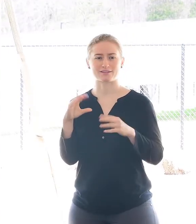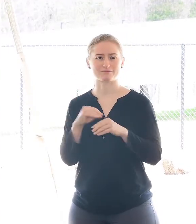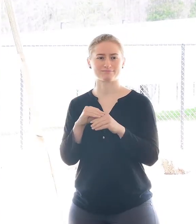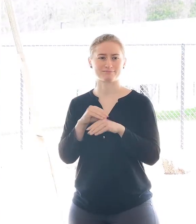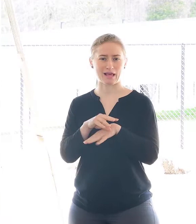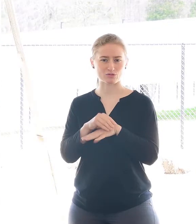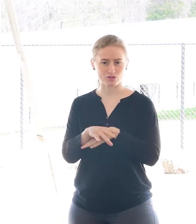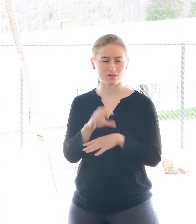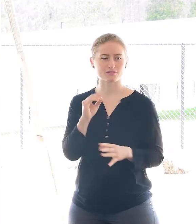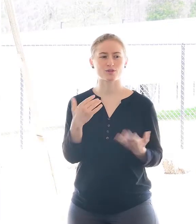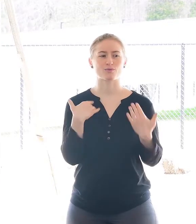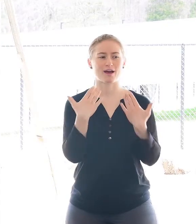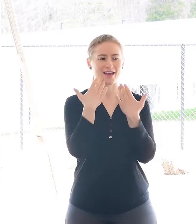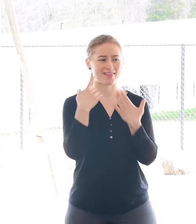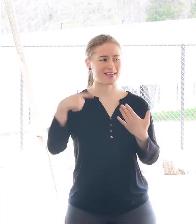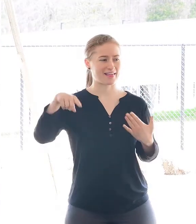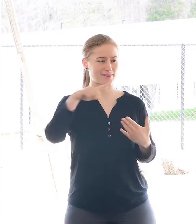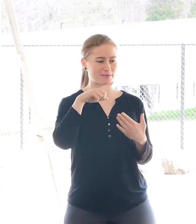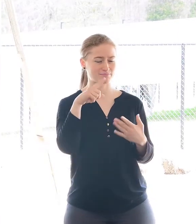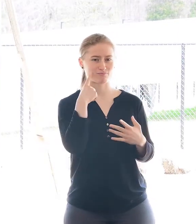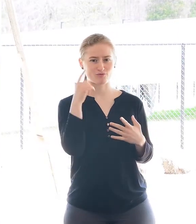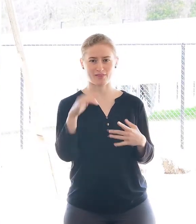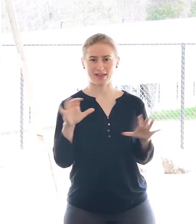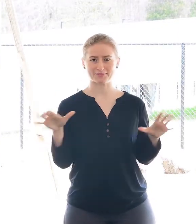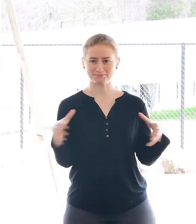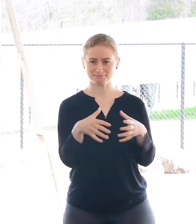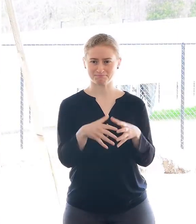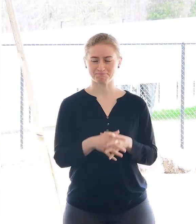thank them for that.